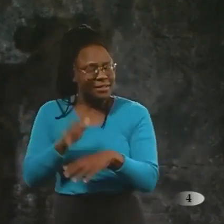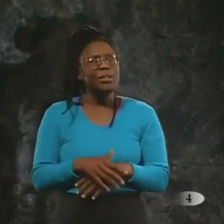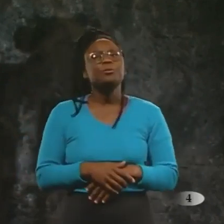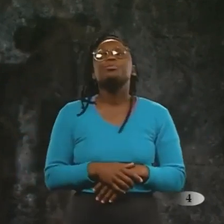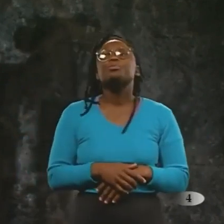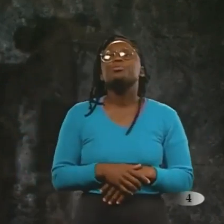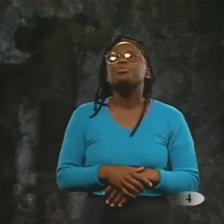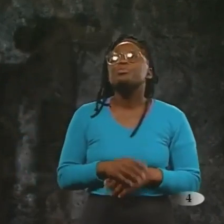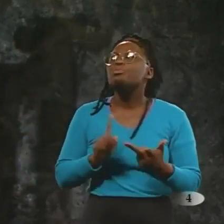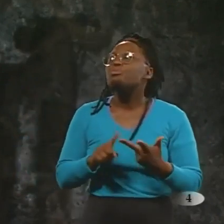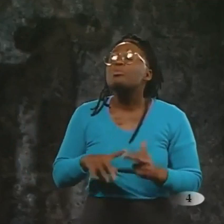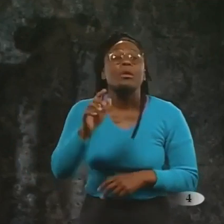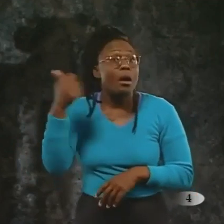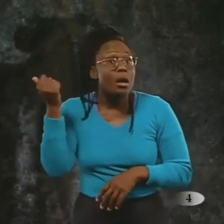sign word and then fingerspell parrot.